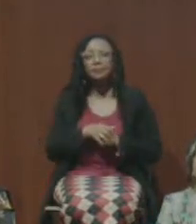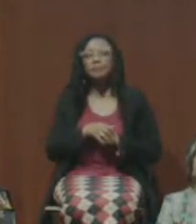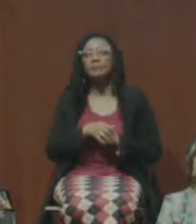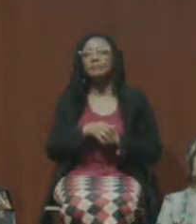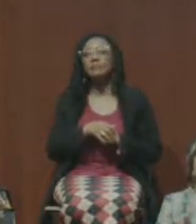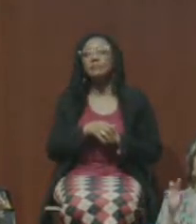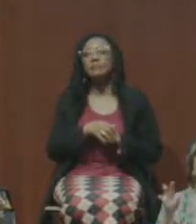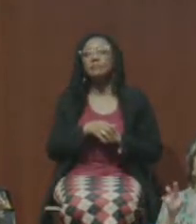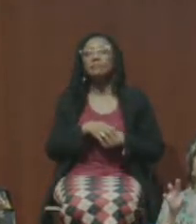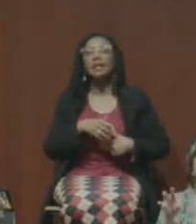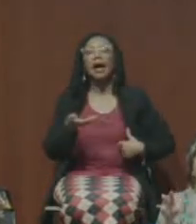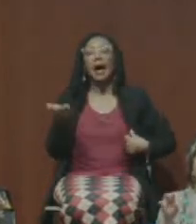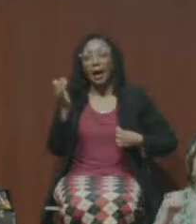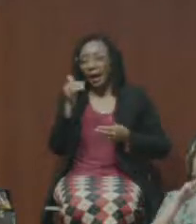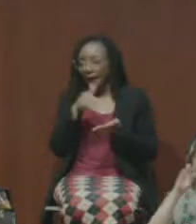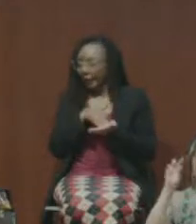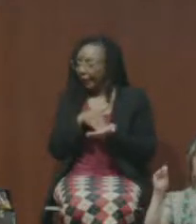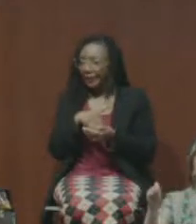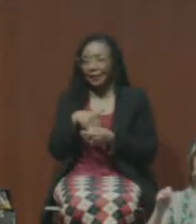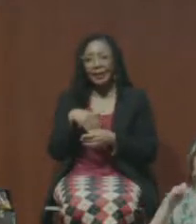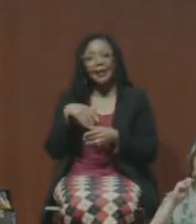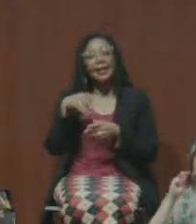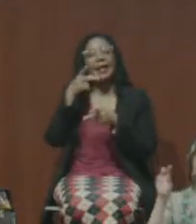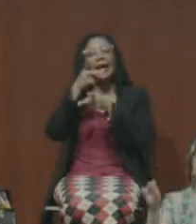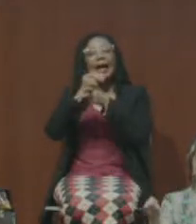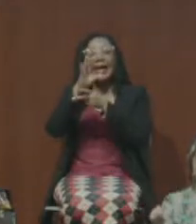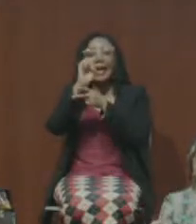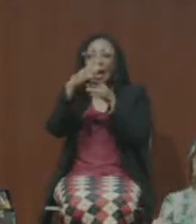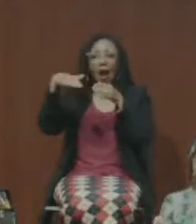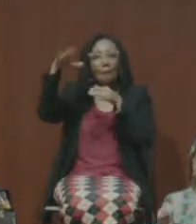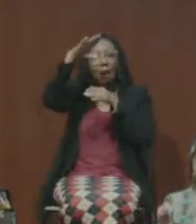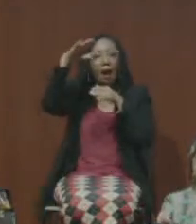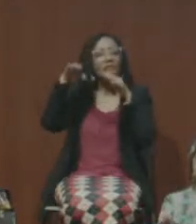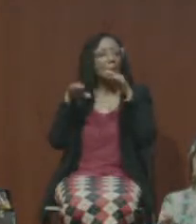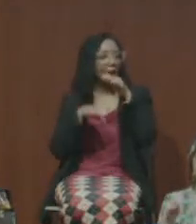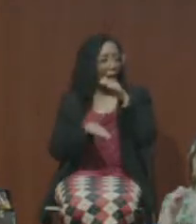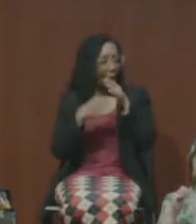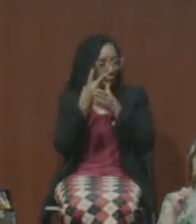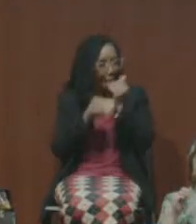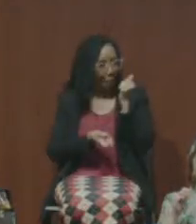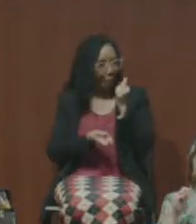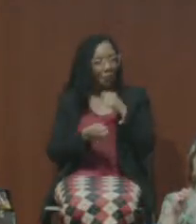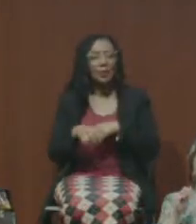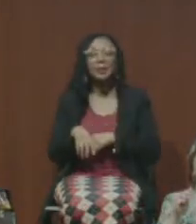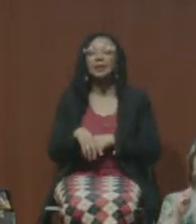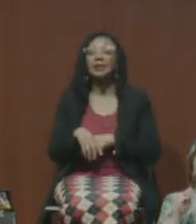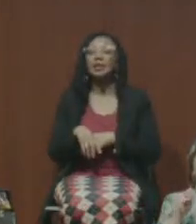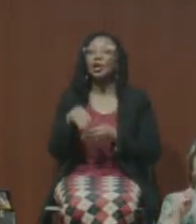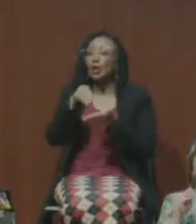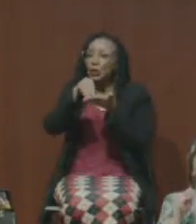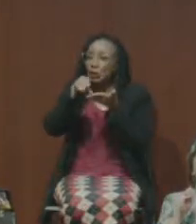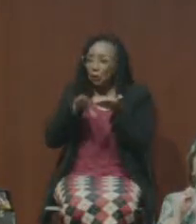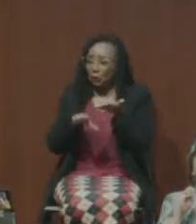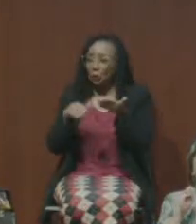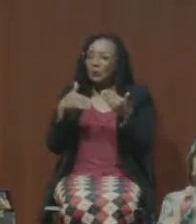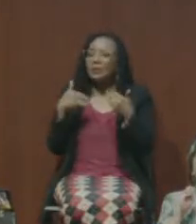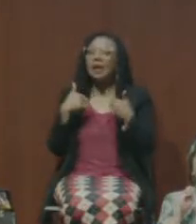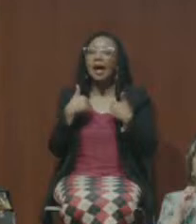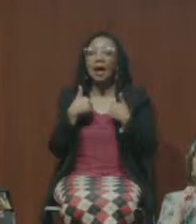And here we again have care from above and care from below, right? The students